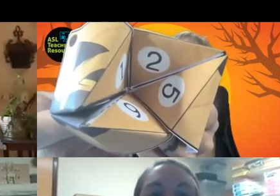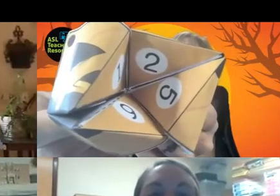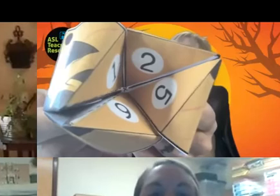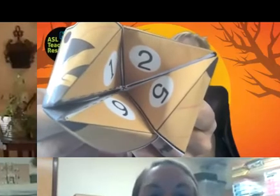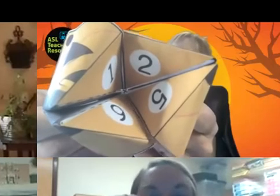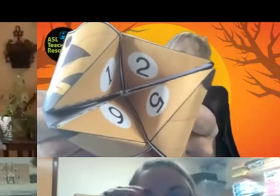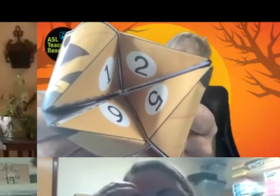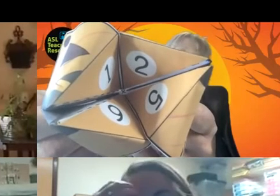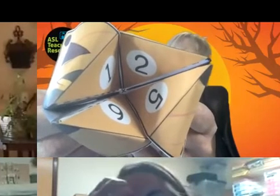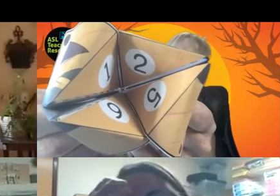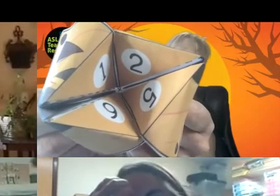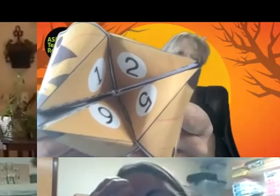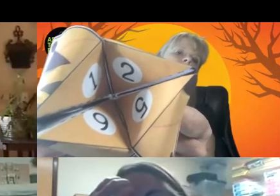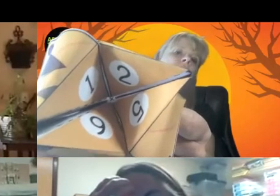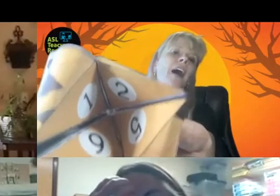5. 5.